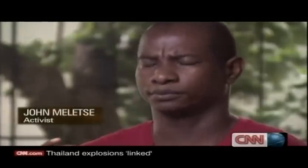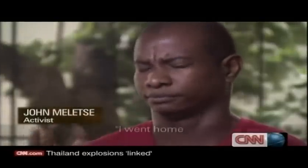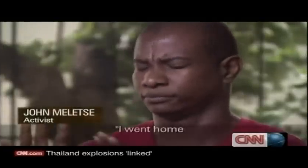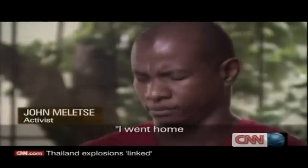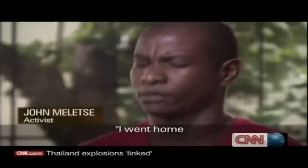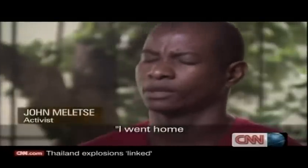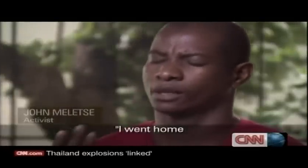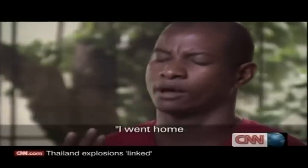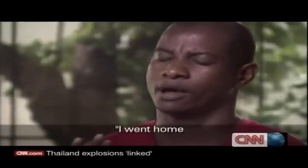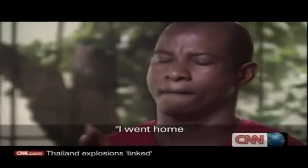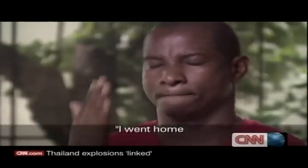I went home,